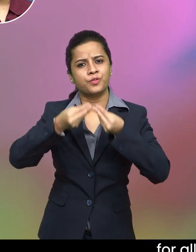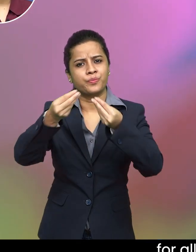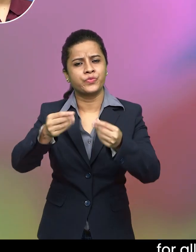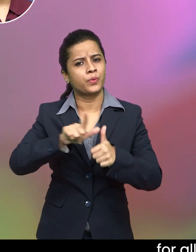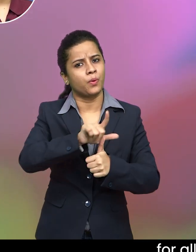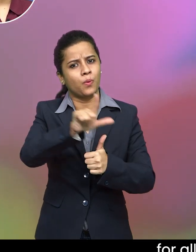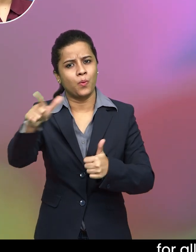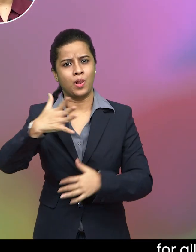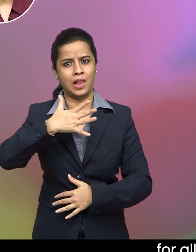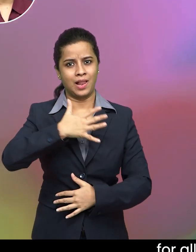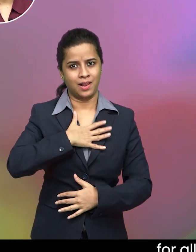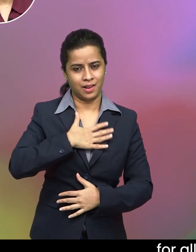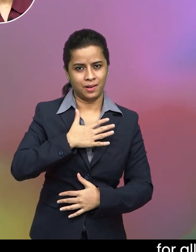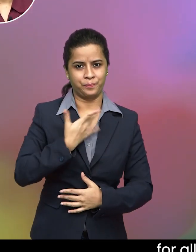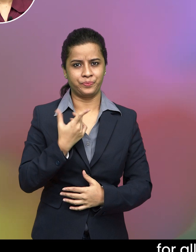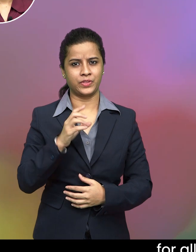organisms.